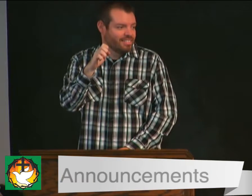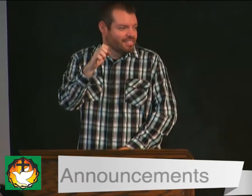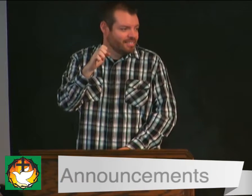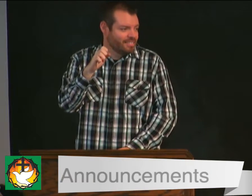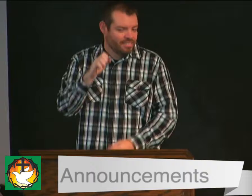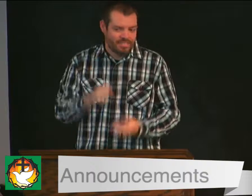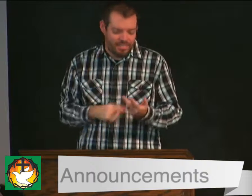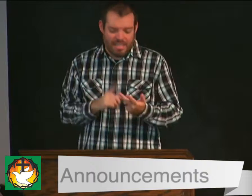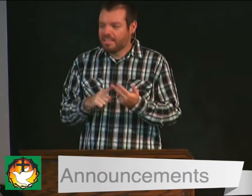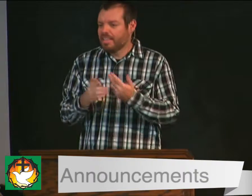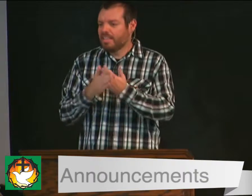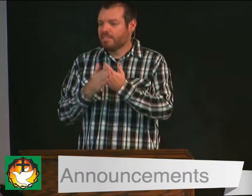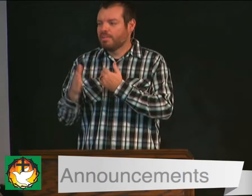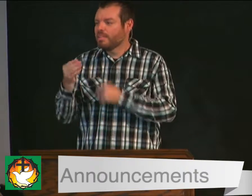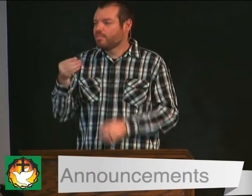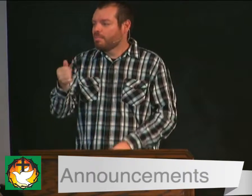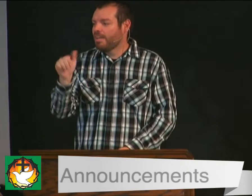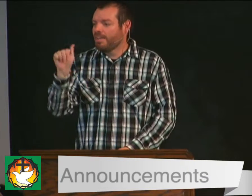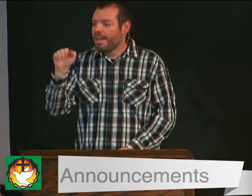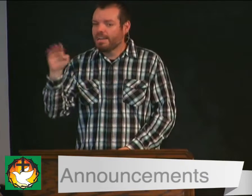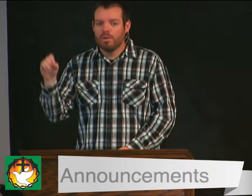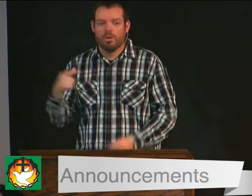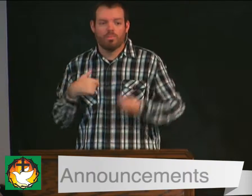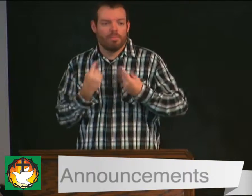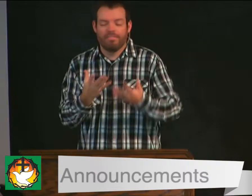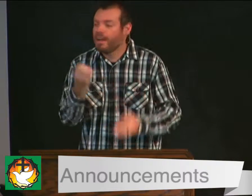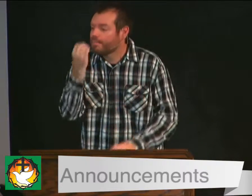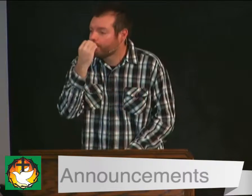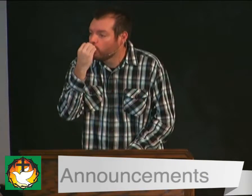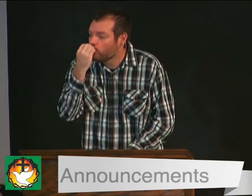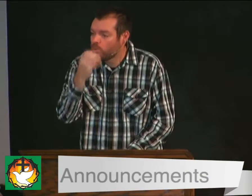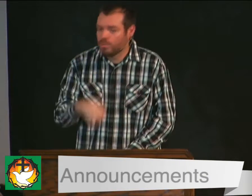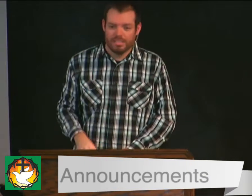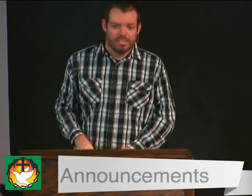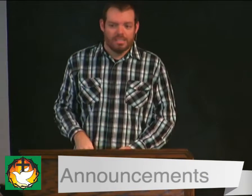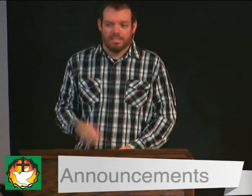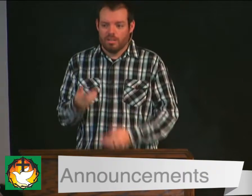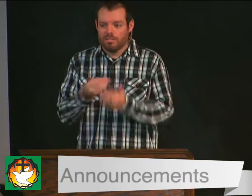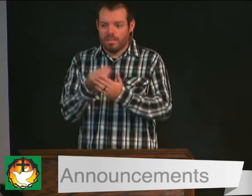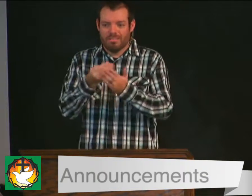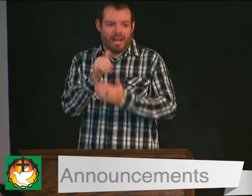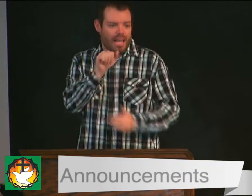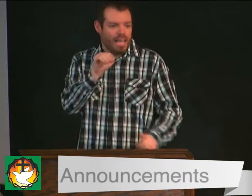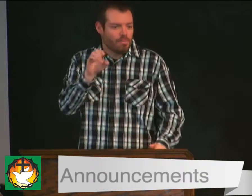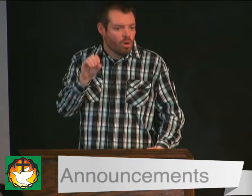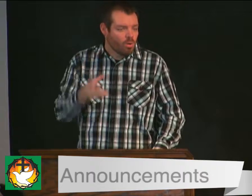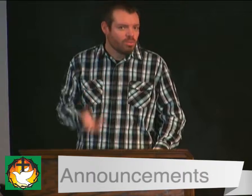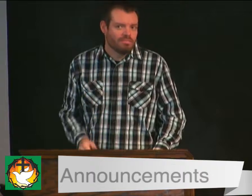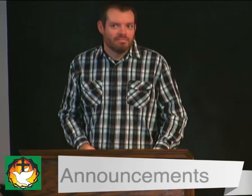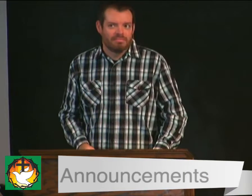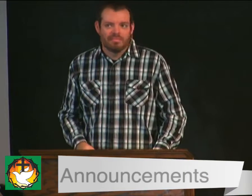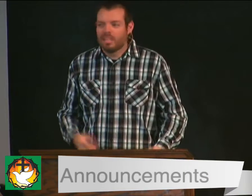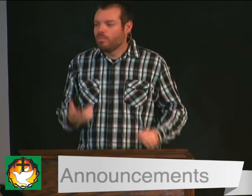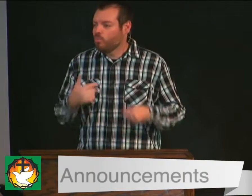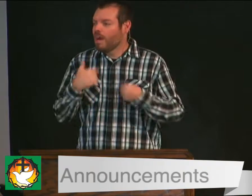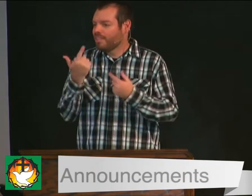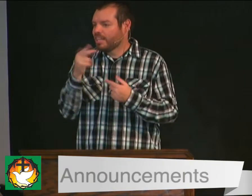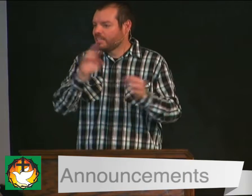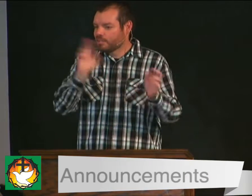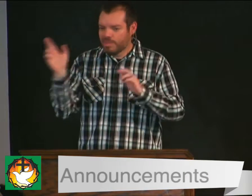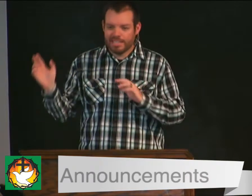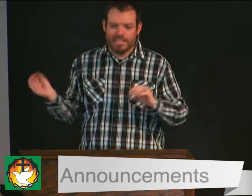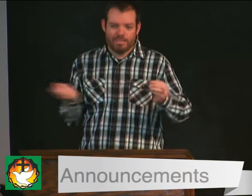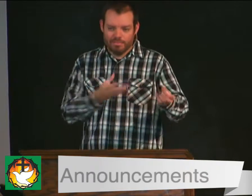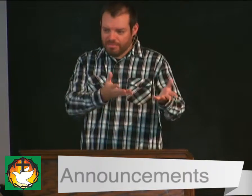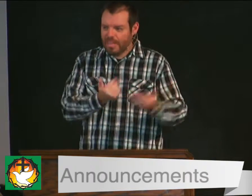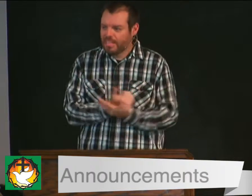range. And then the rest, we pay for ammo, we provide food, so you have to buy ammo. We'll have the